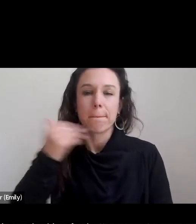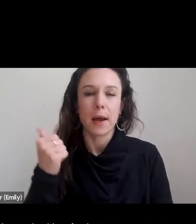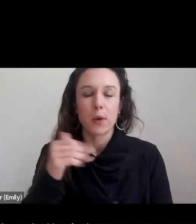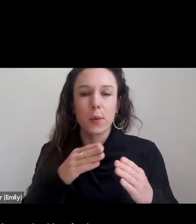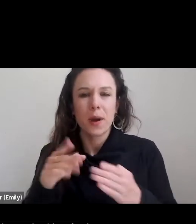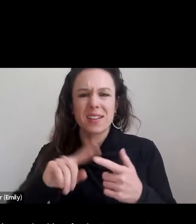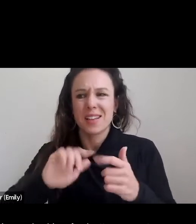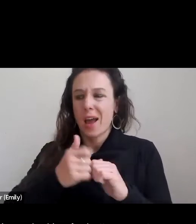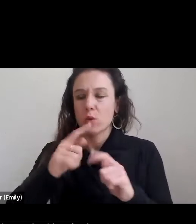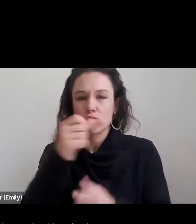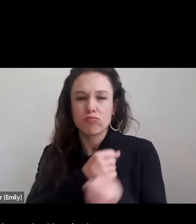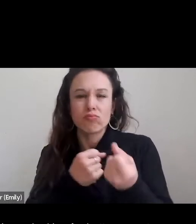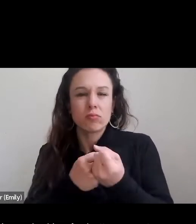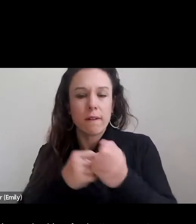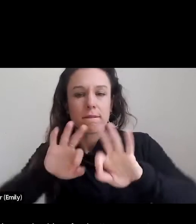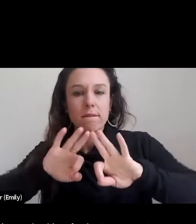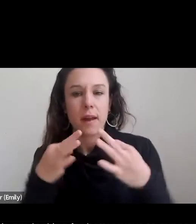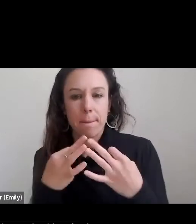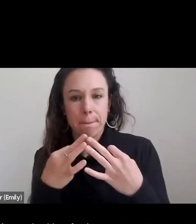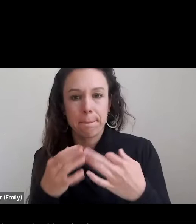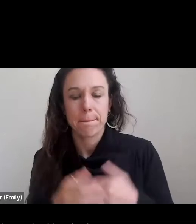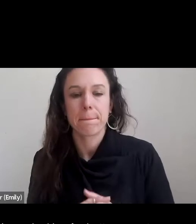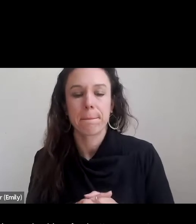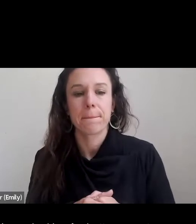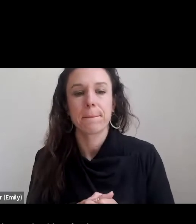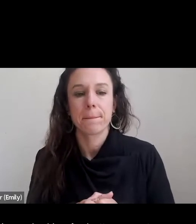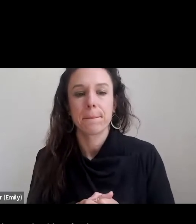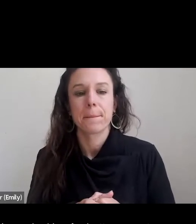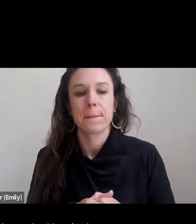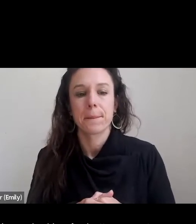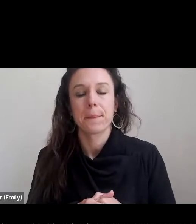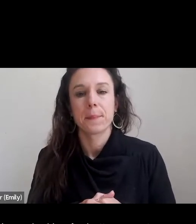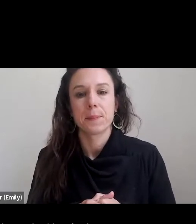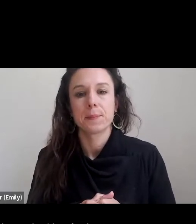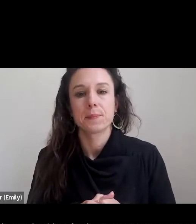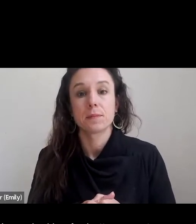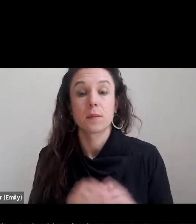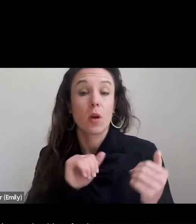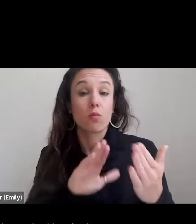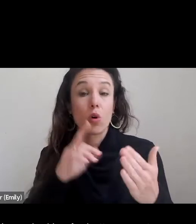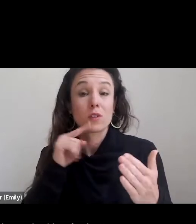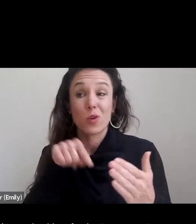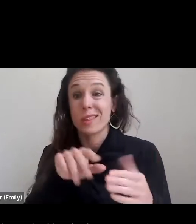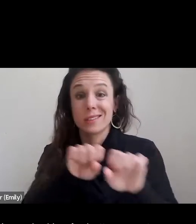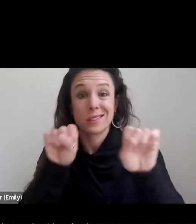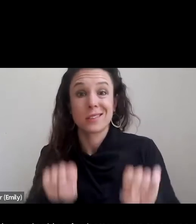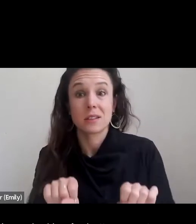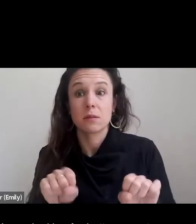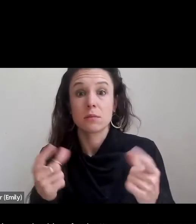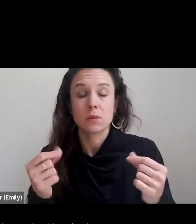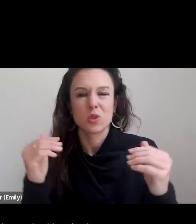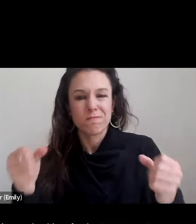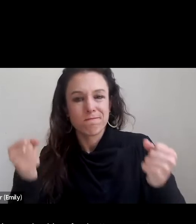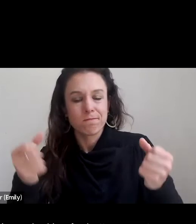support families. It's an approach for our system to start raising those expectations, to